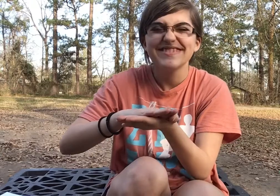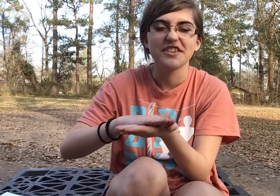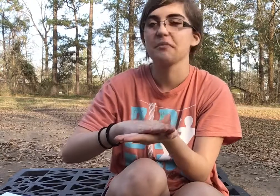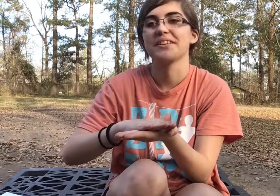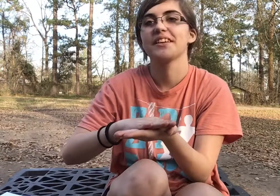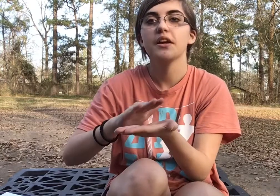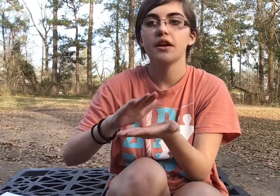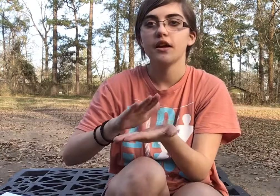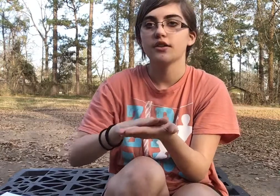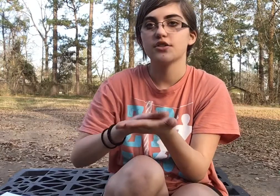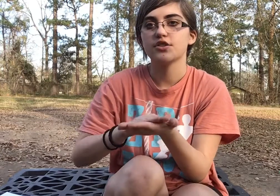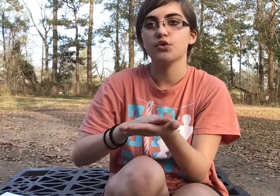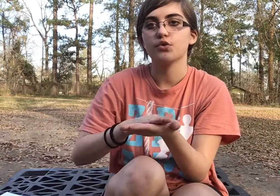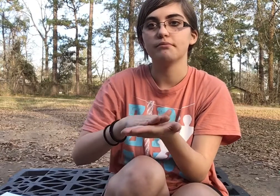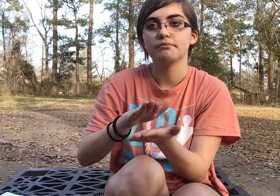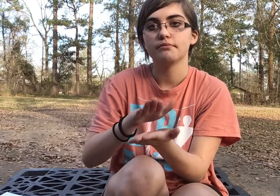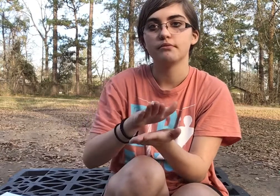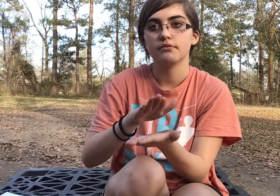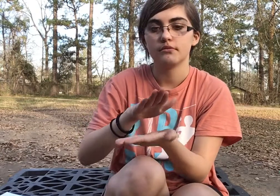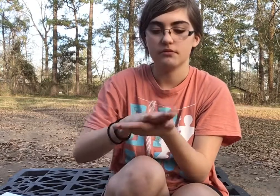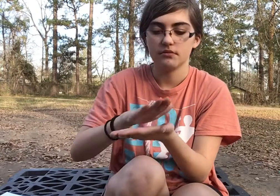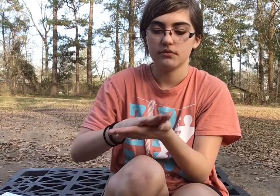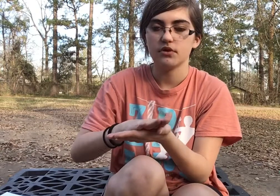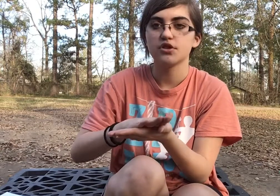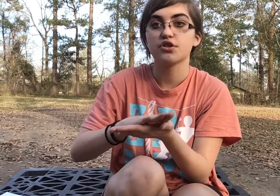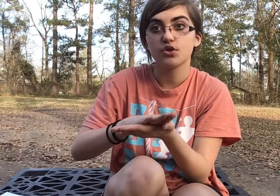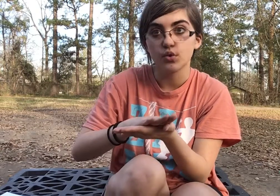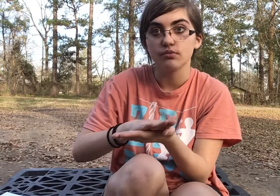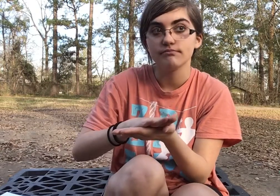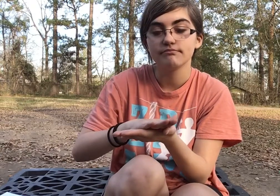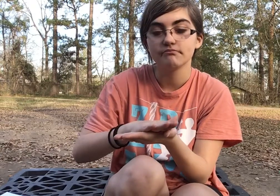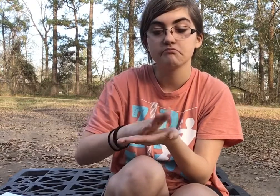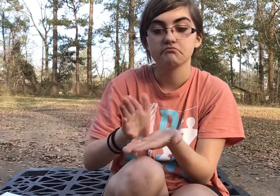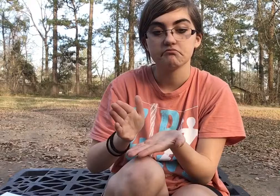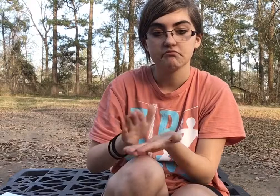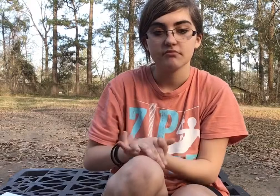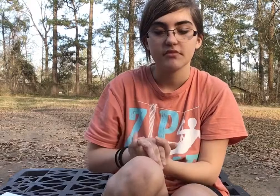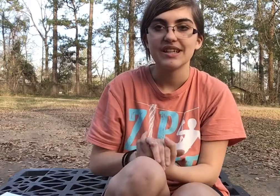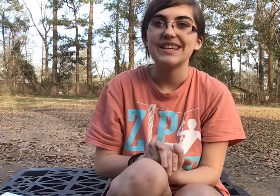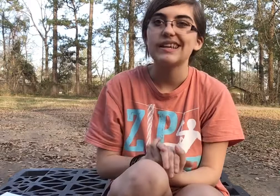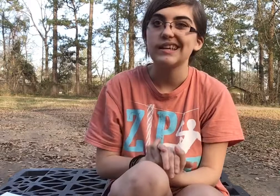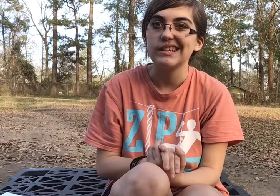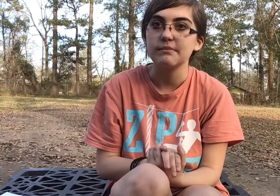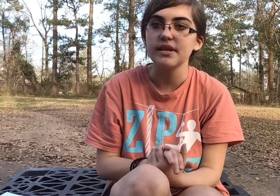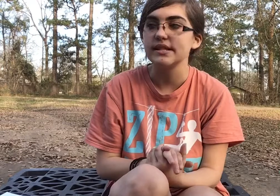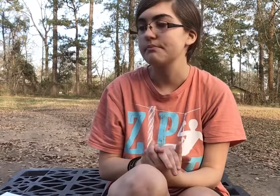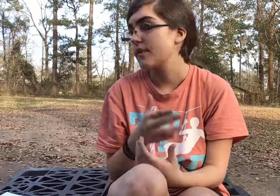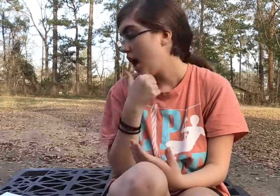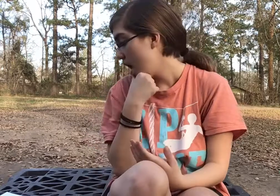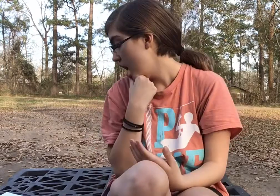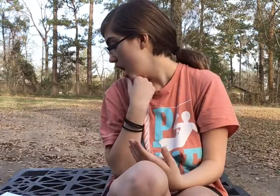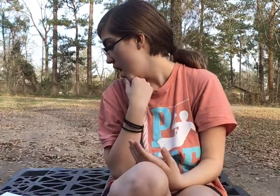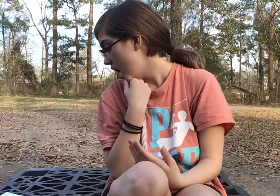No, I'm kidding. School. School. Easy peasy.